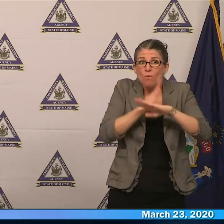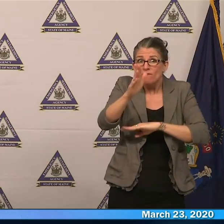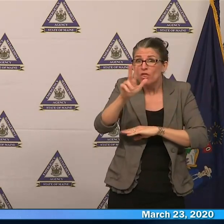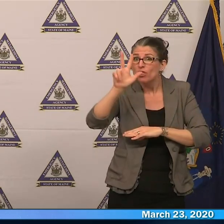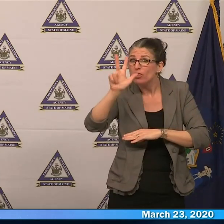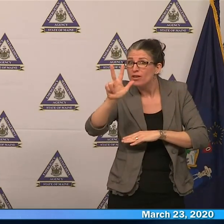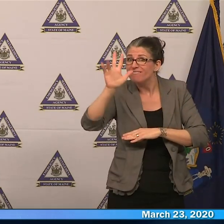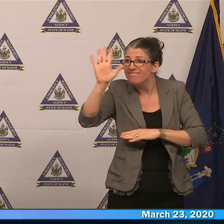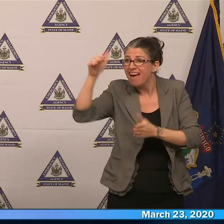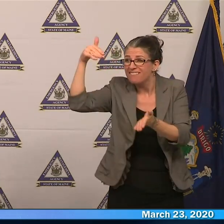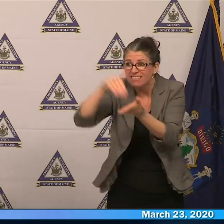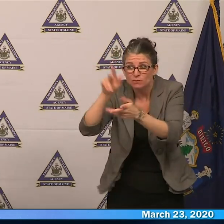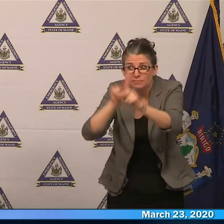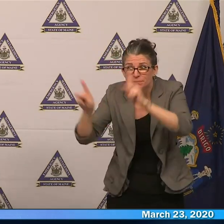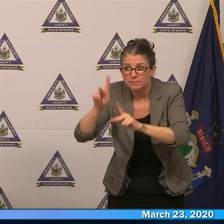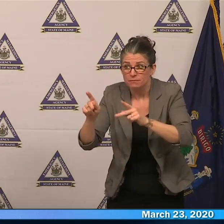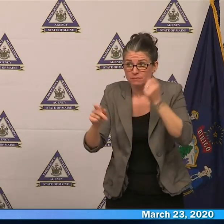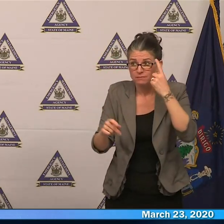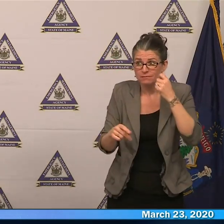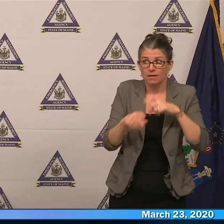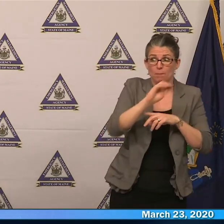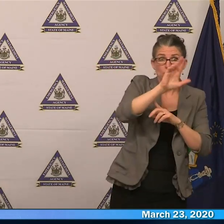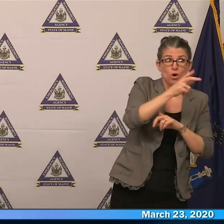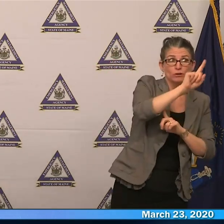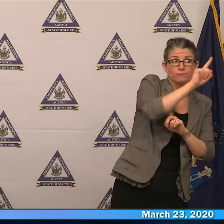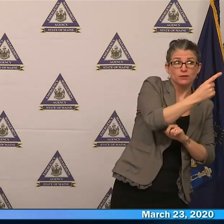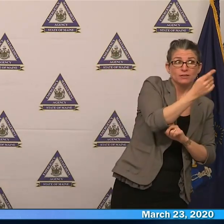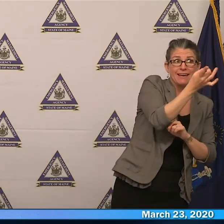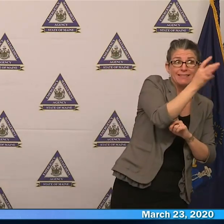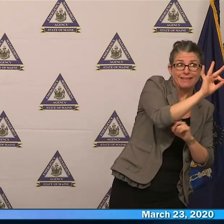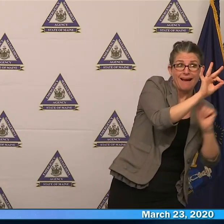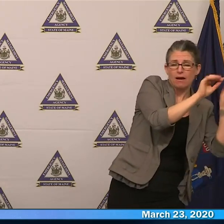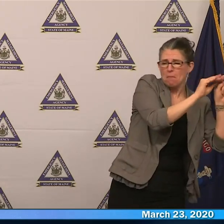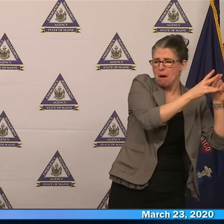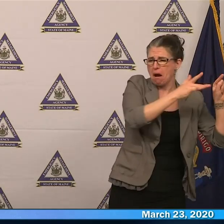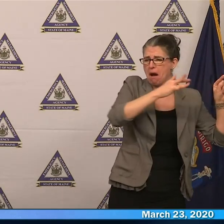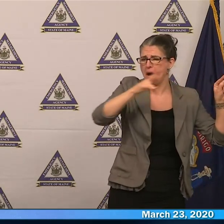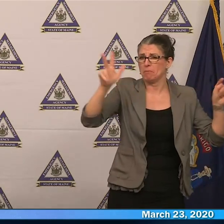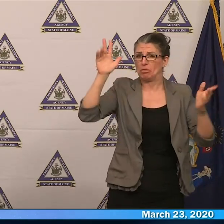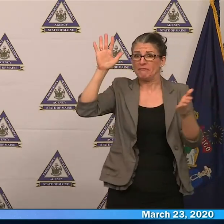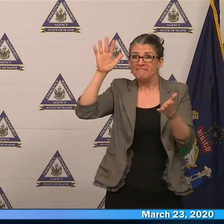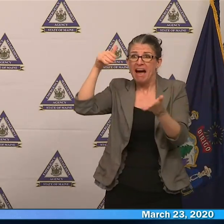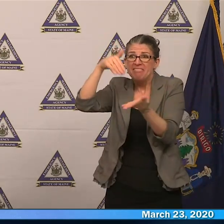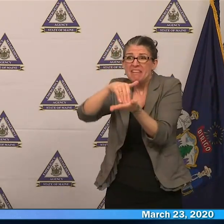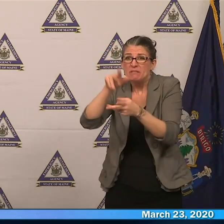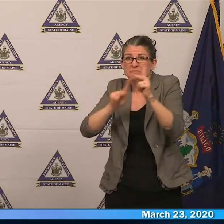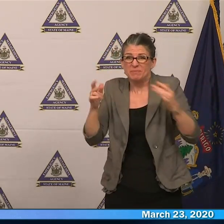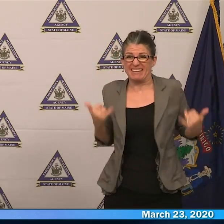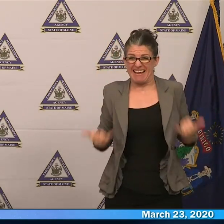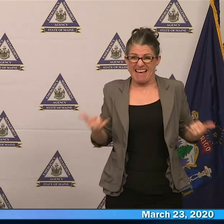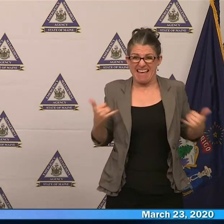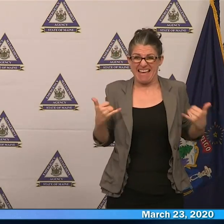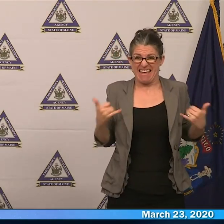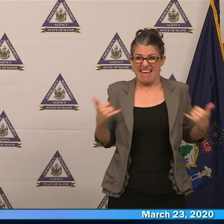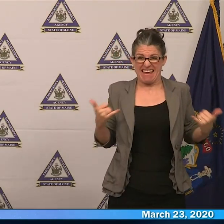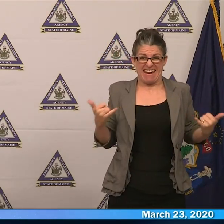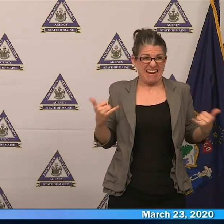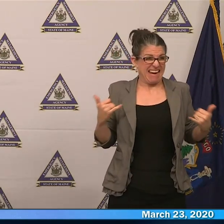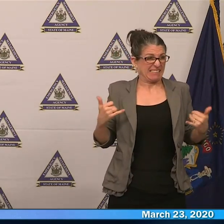a sense of how quickly diseases like COVID-19 caused by this coronavirus can